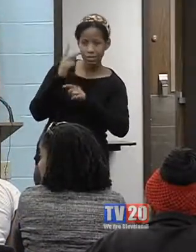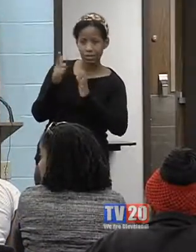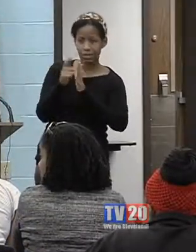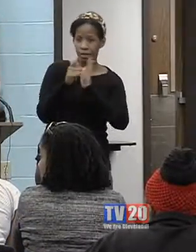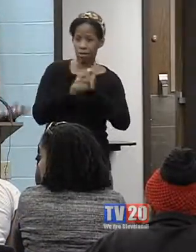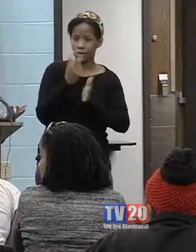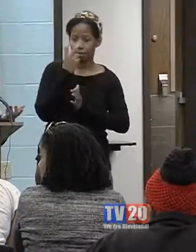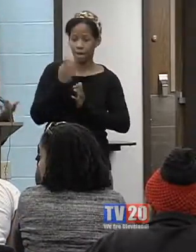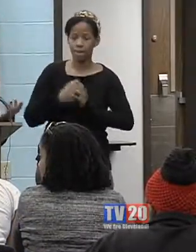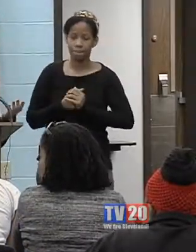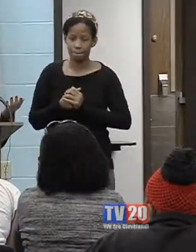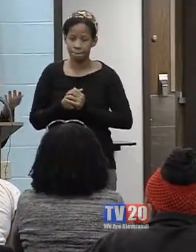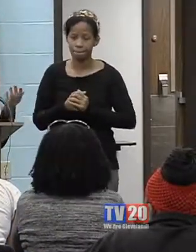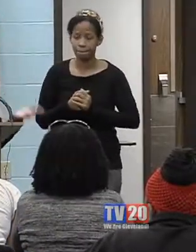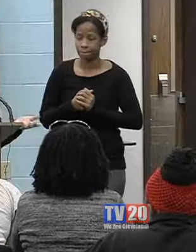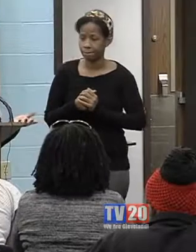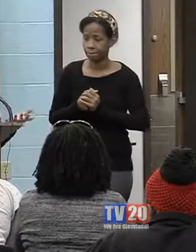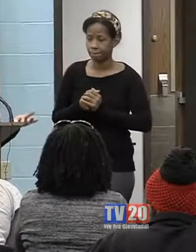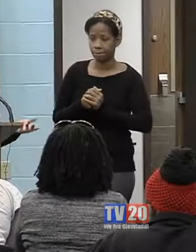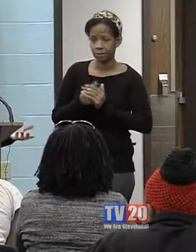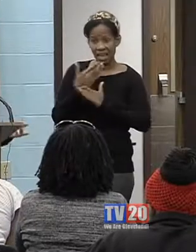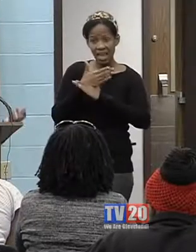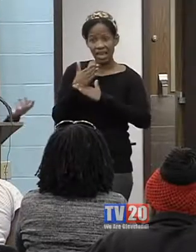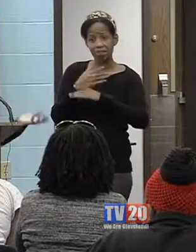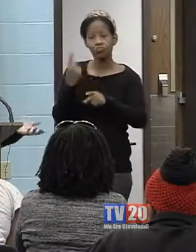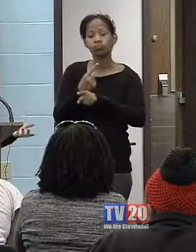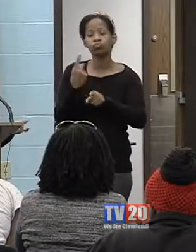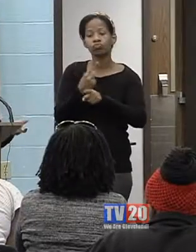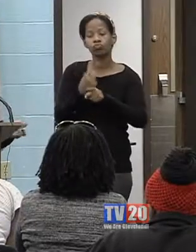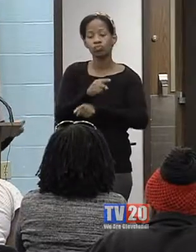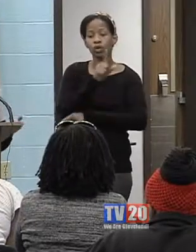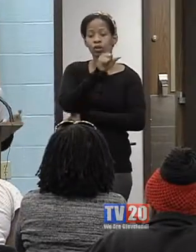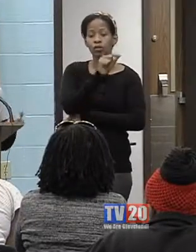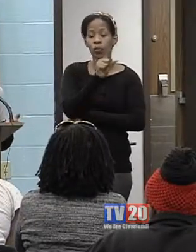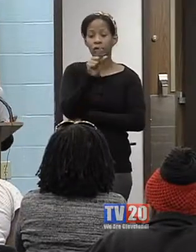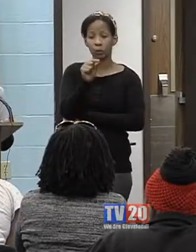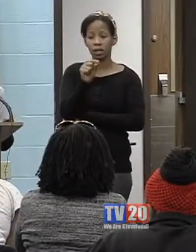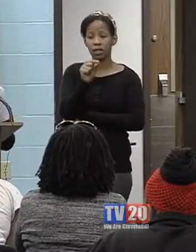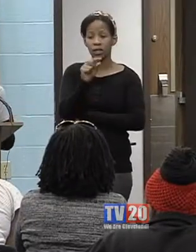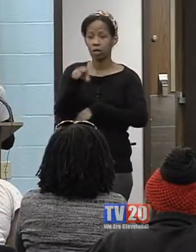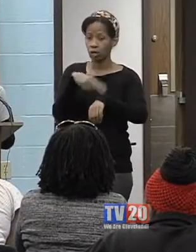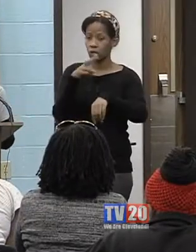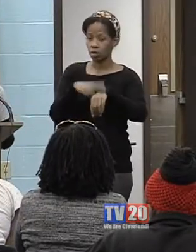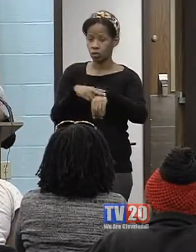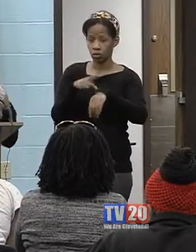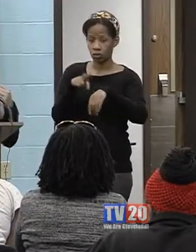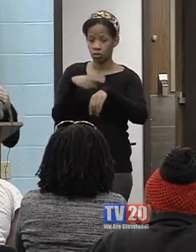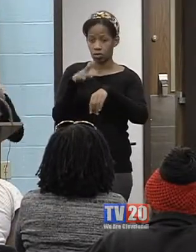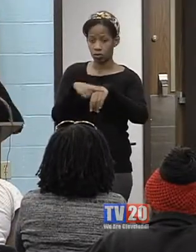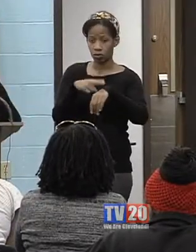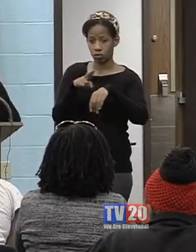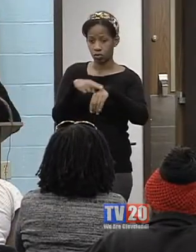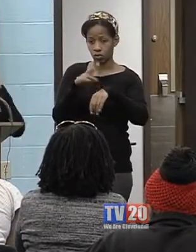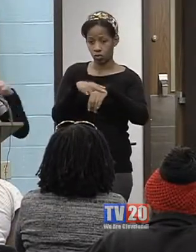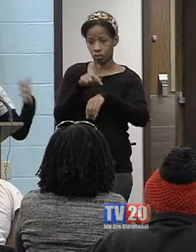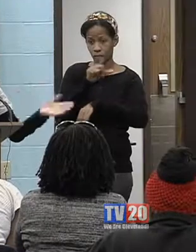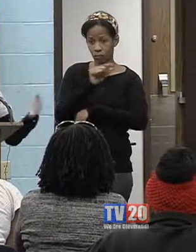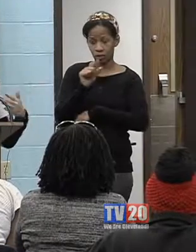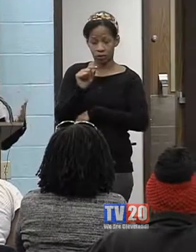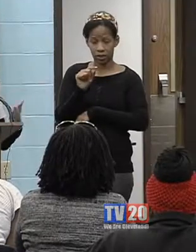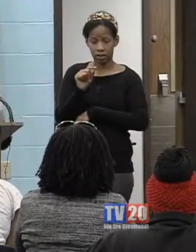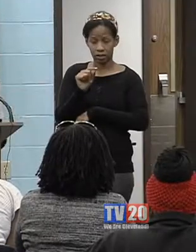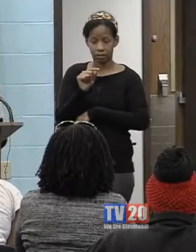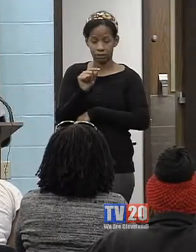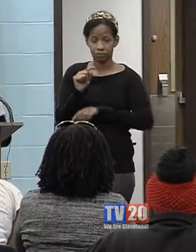So does everybody know what average vision is? 20 over 20 is average vision? So to explain